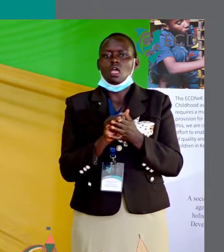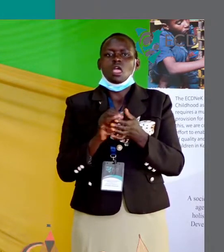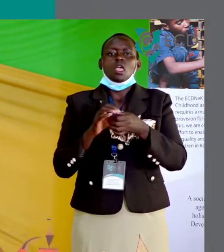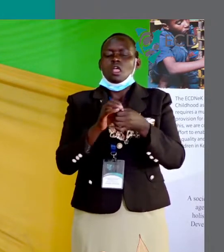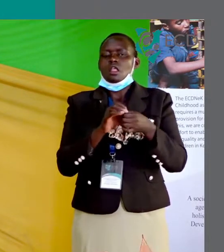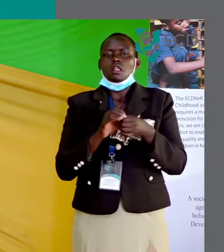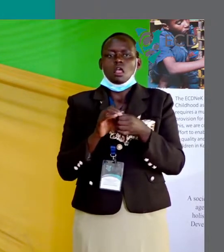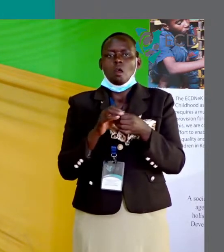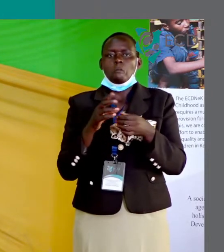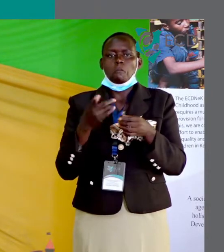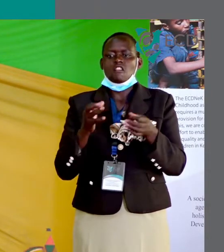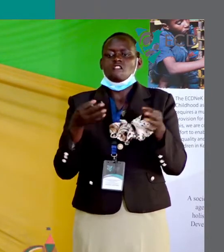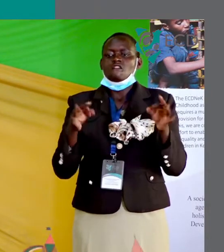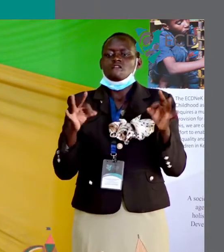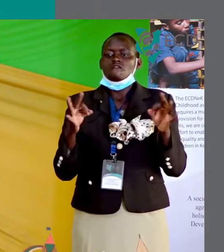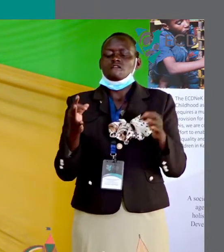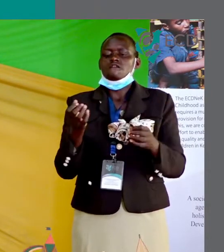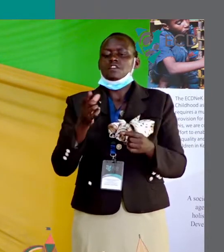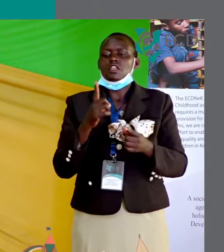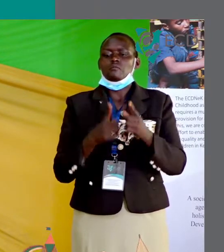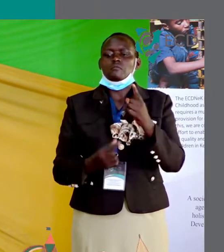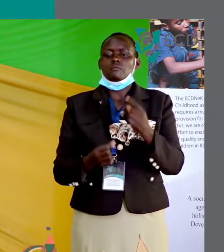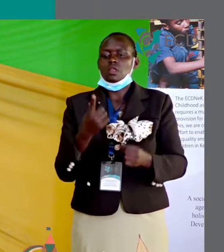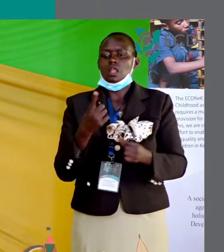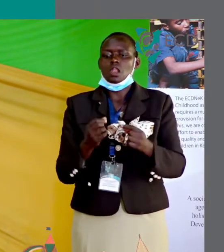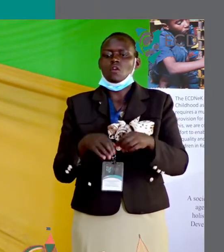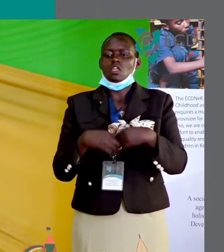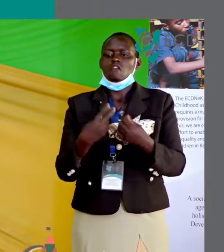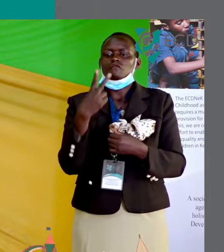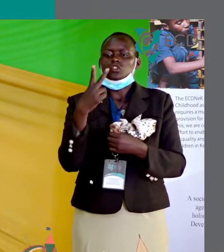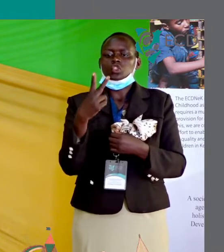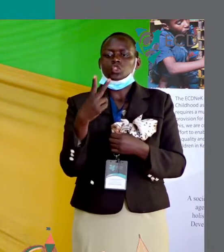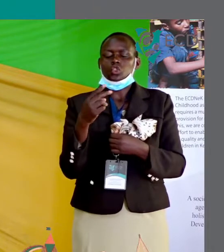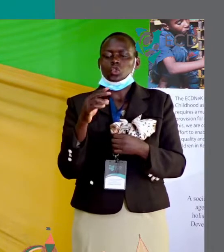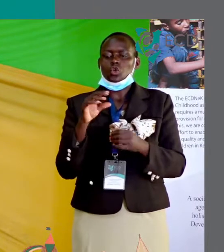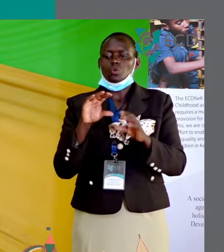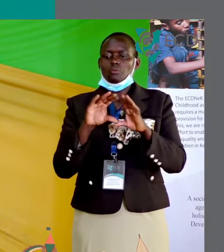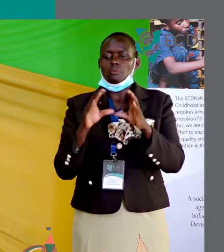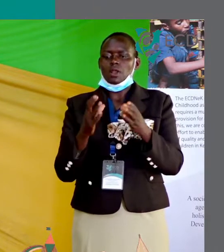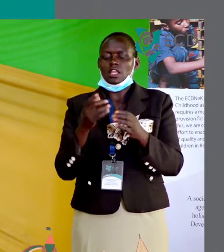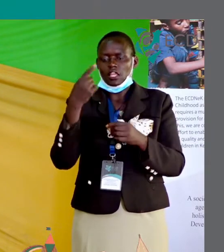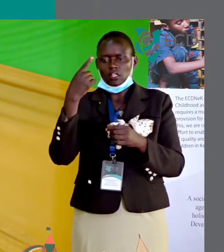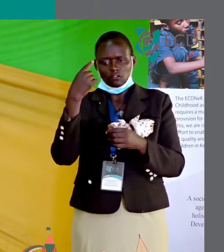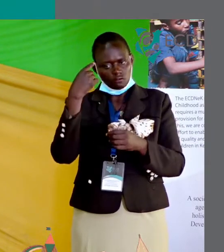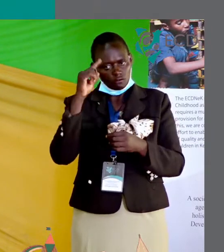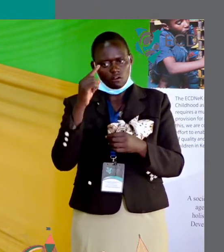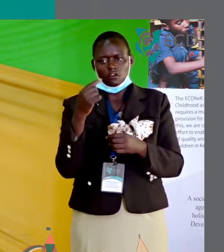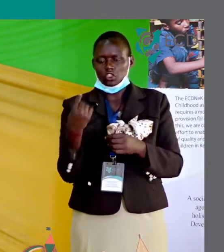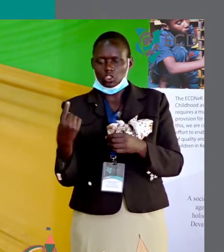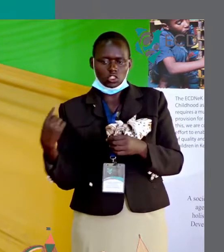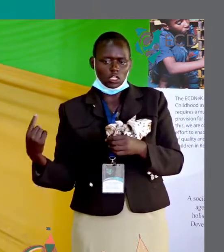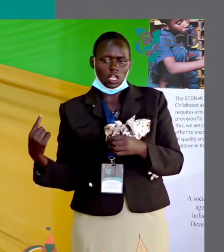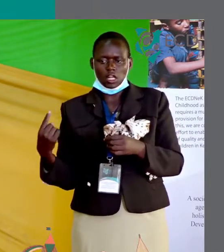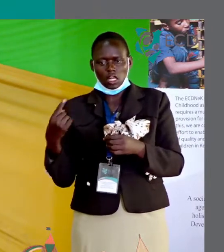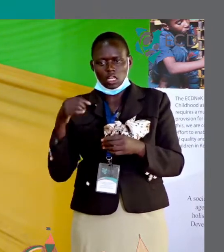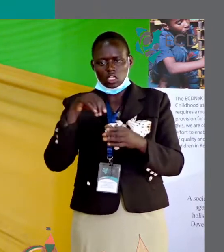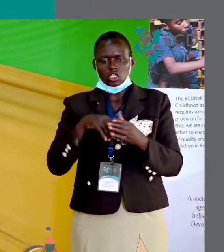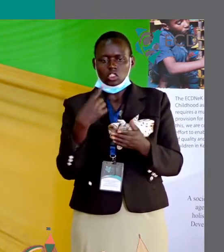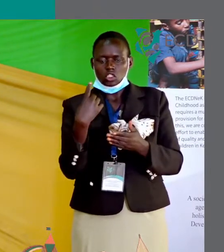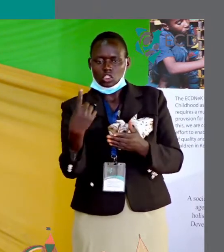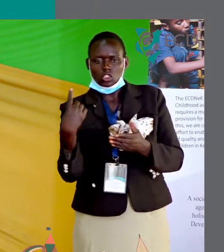complemented by free milk. We provide 2 packets per learner in every week.